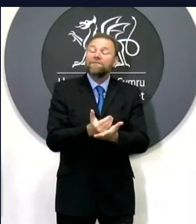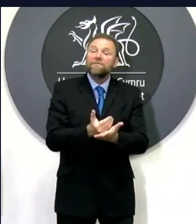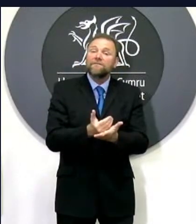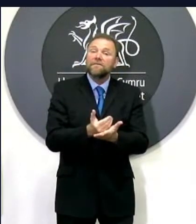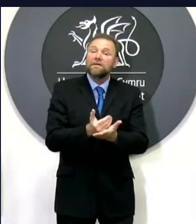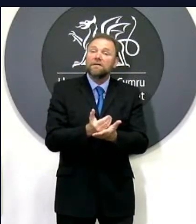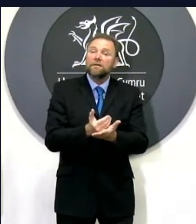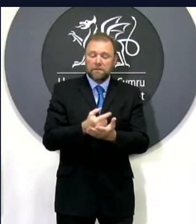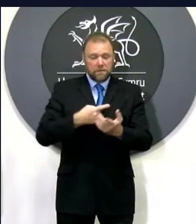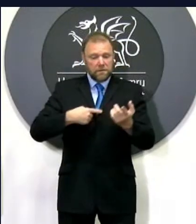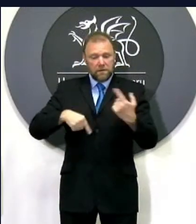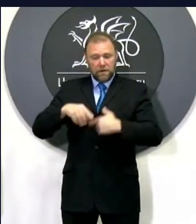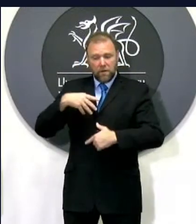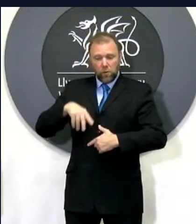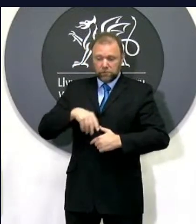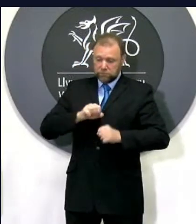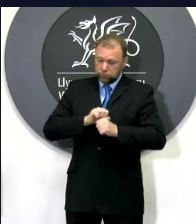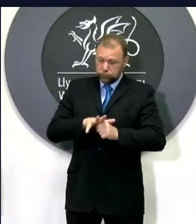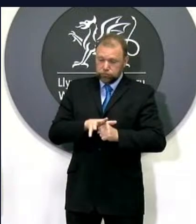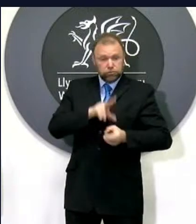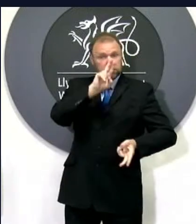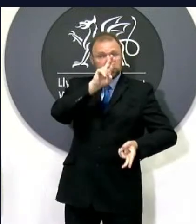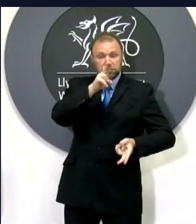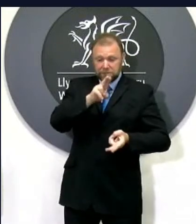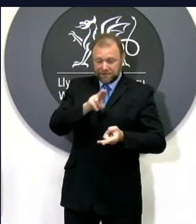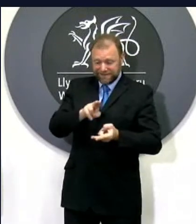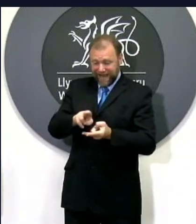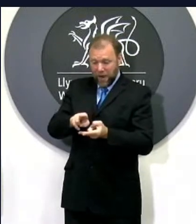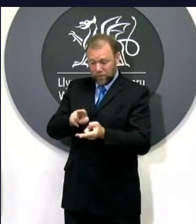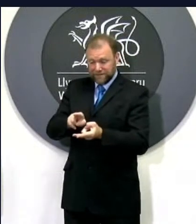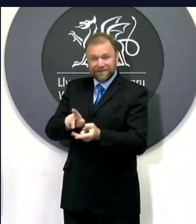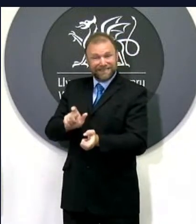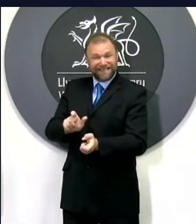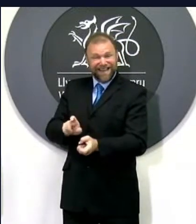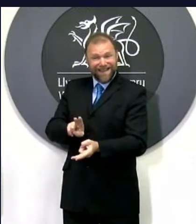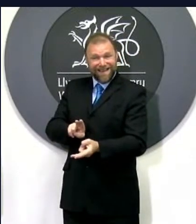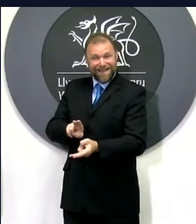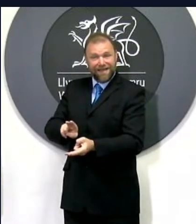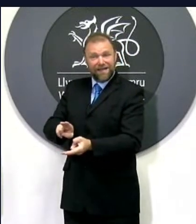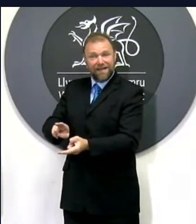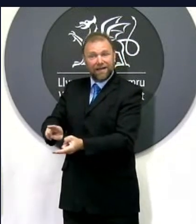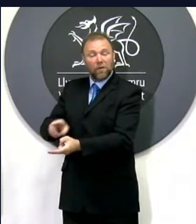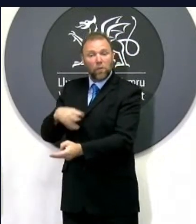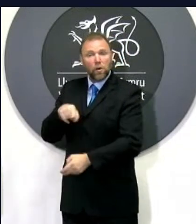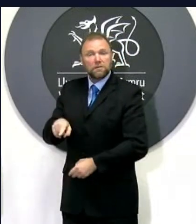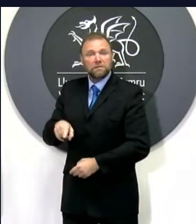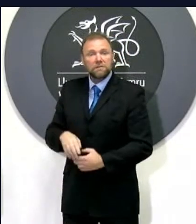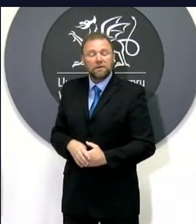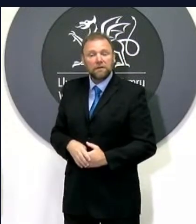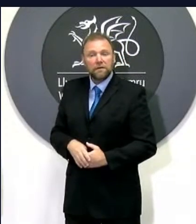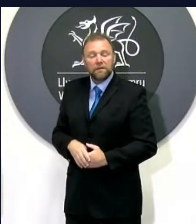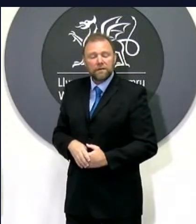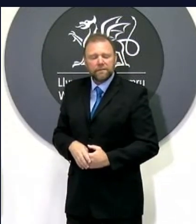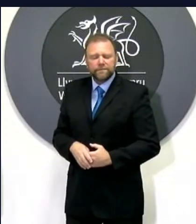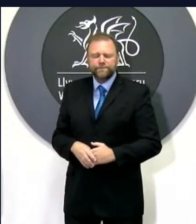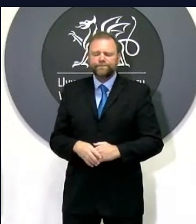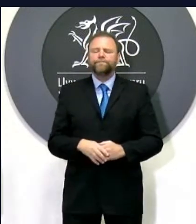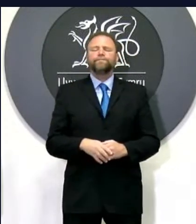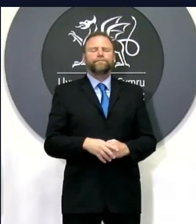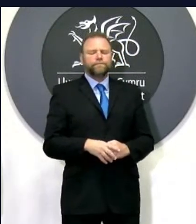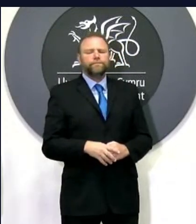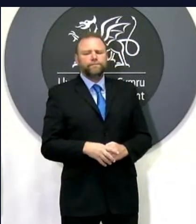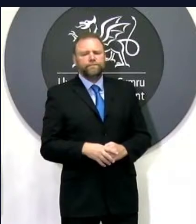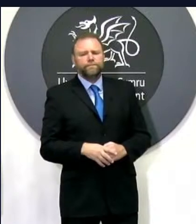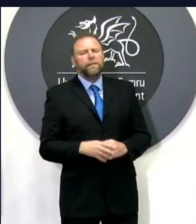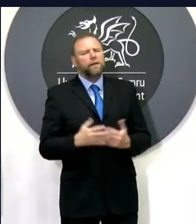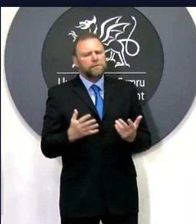to keep rates of coronavirus in the community low and stable. So looking ahead to